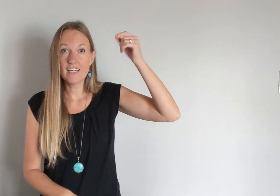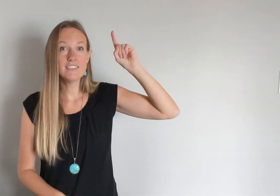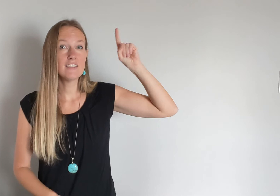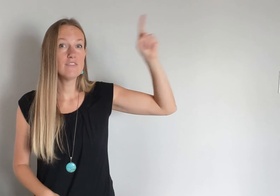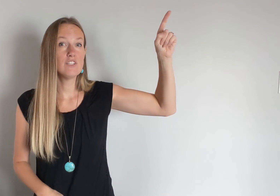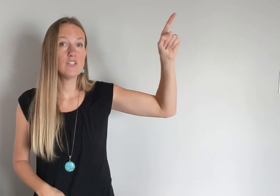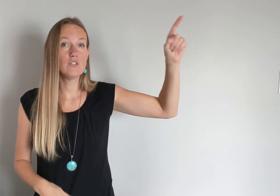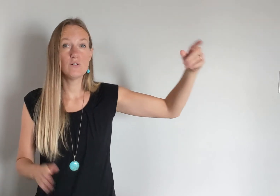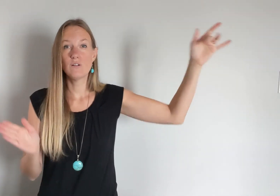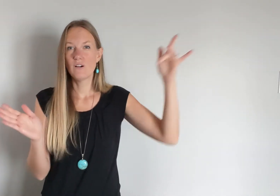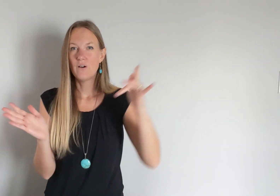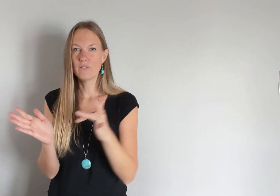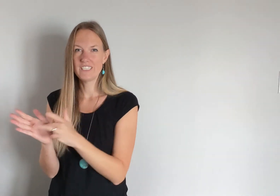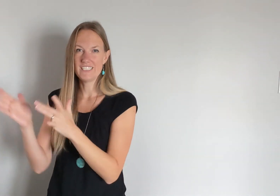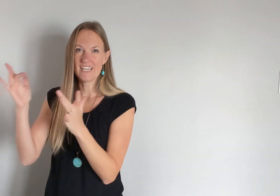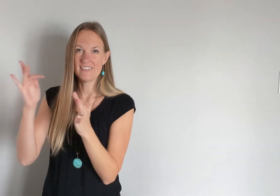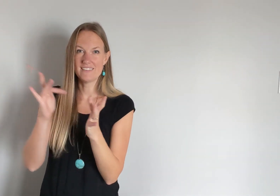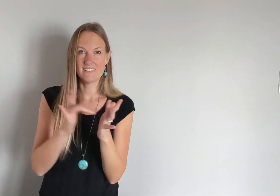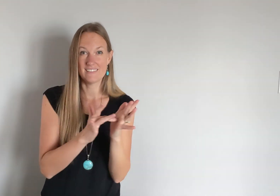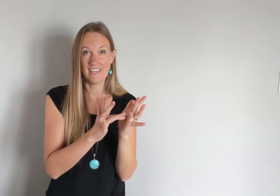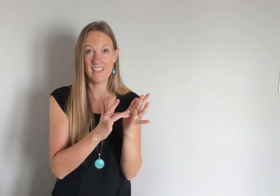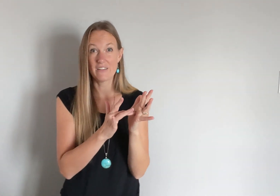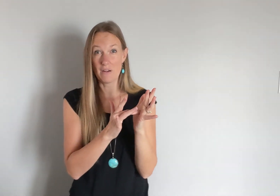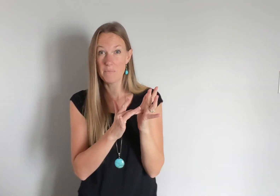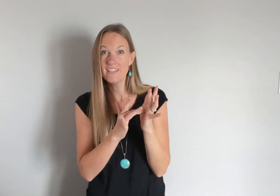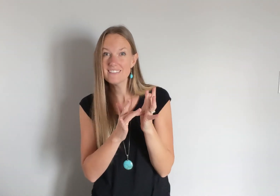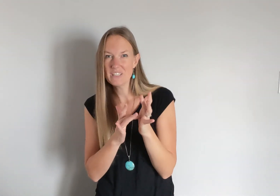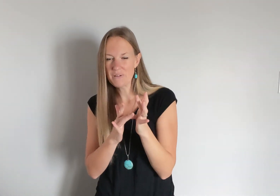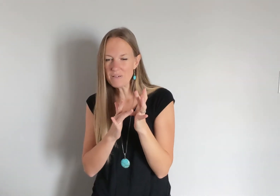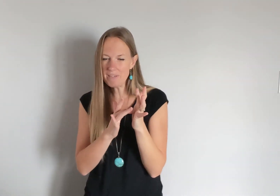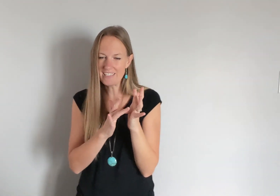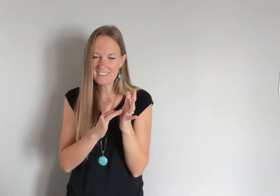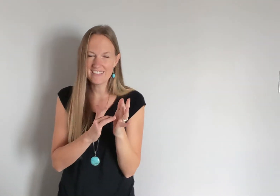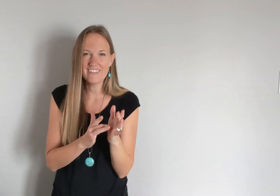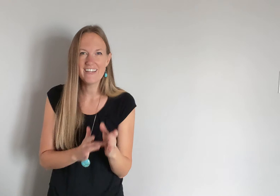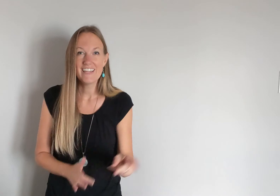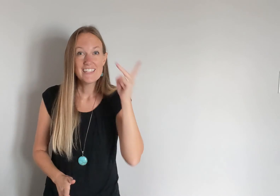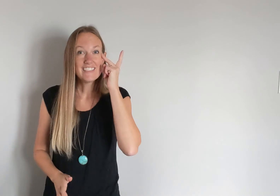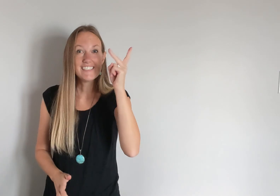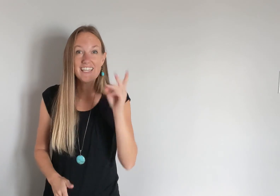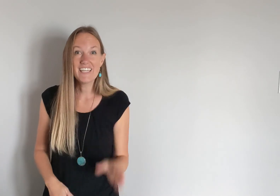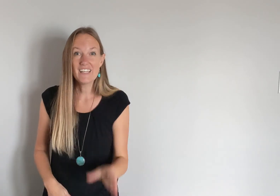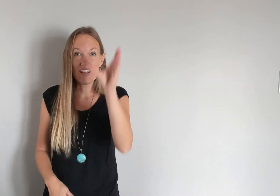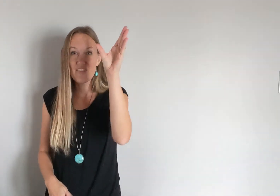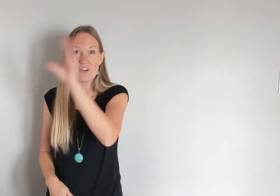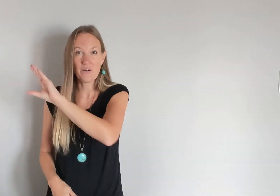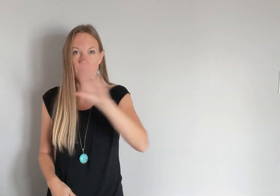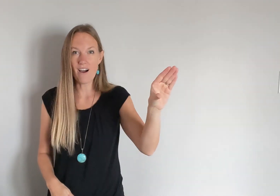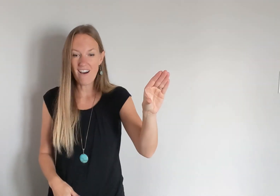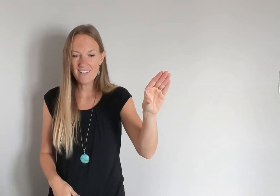because of you, Jesus. Okay, now that repeats, so we'll repeat it too. See the